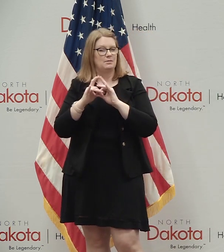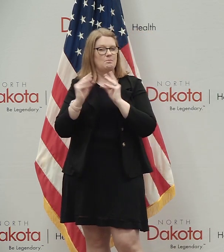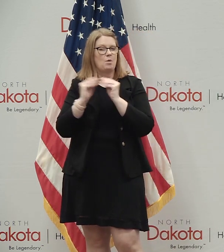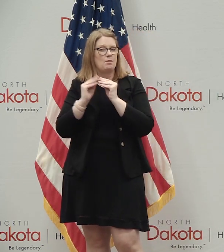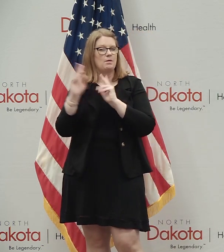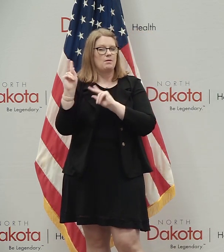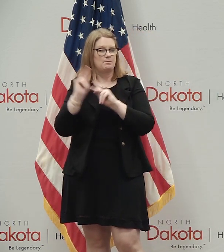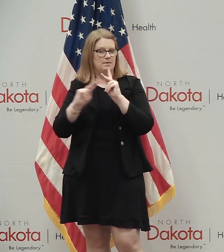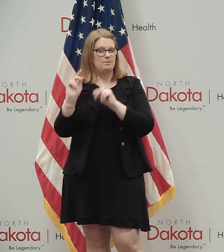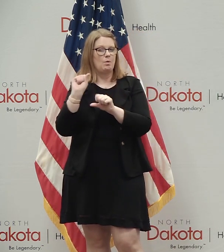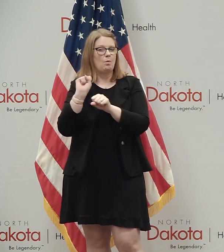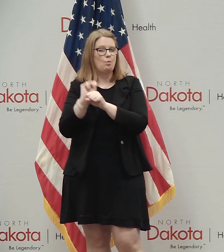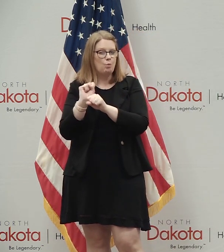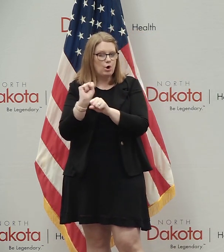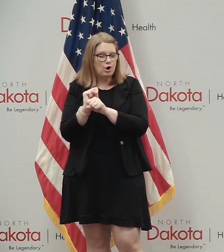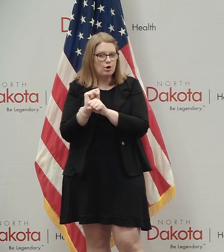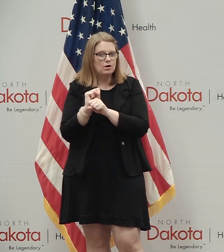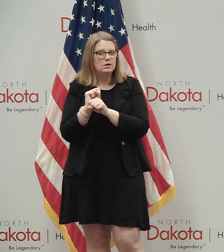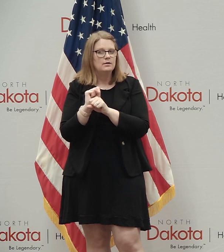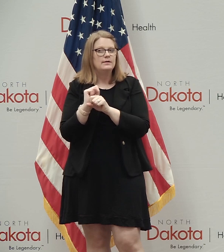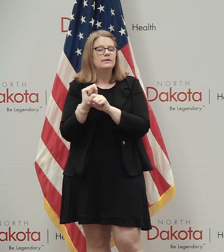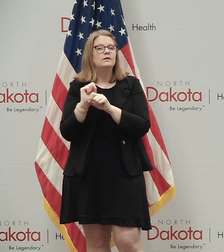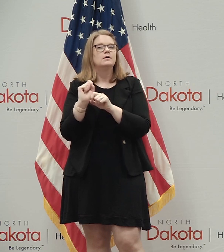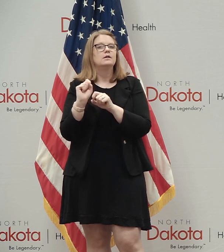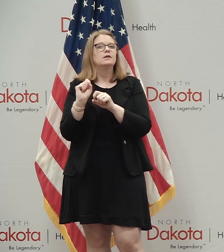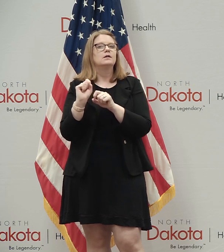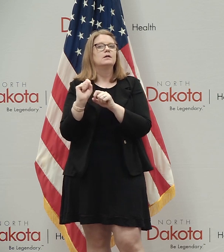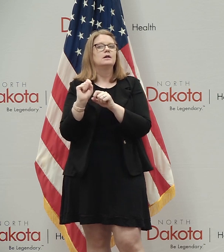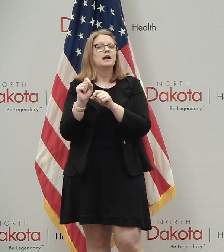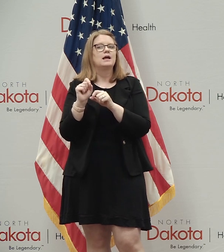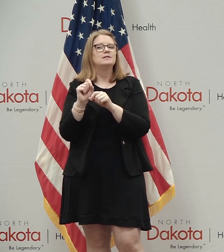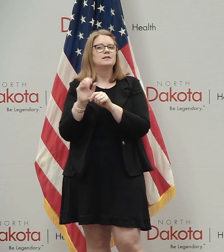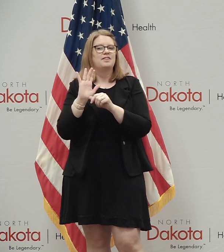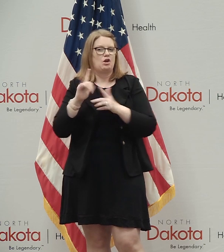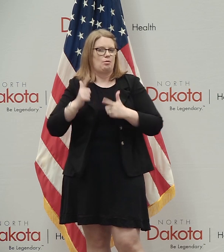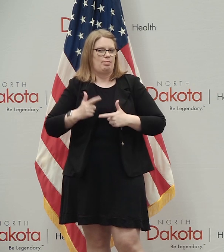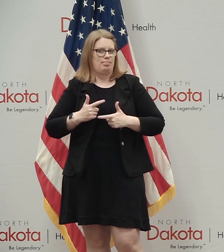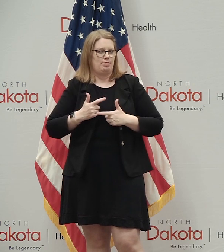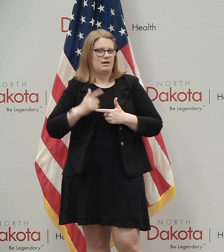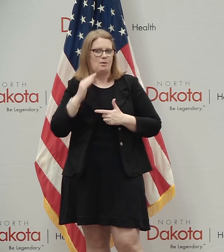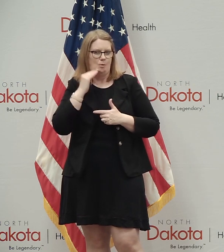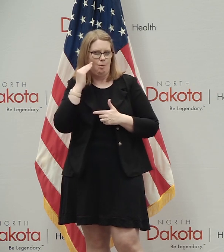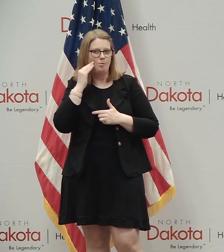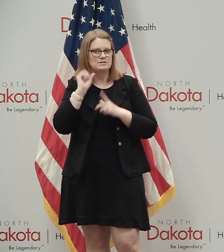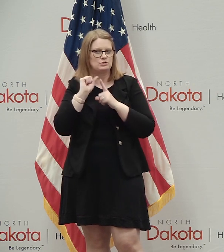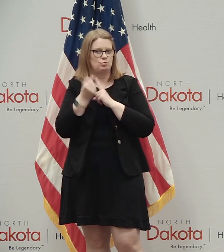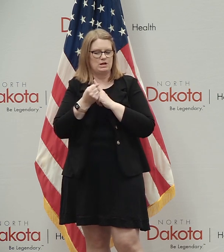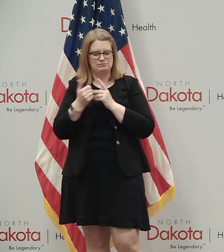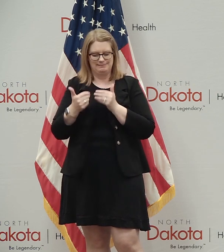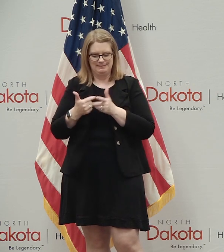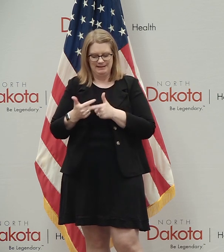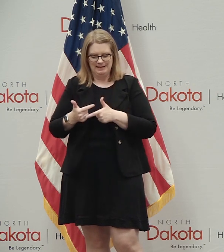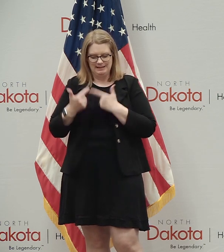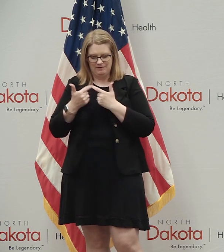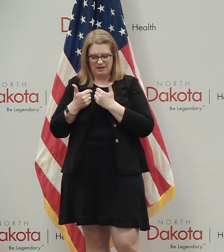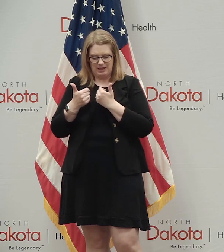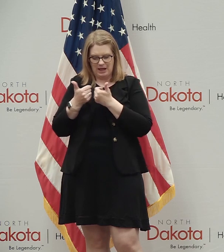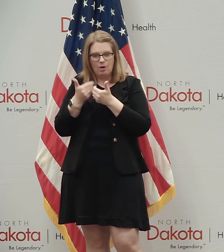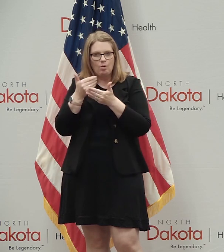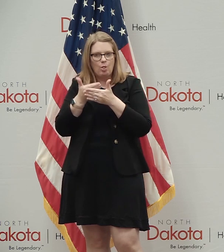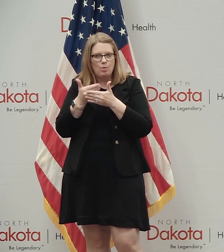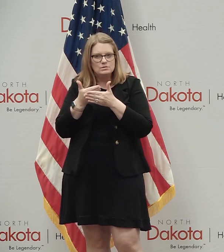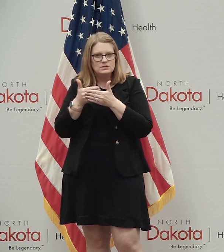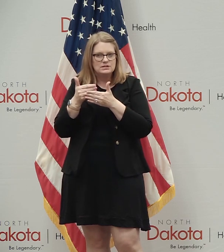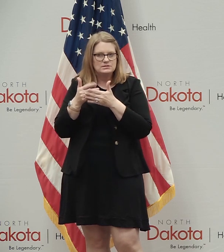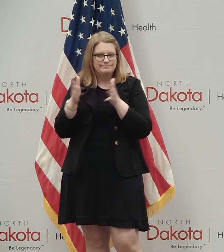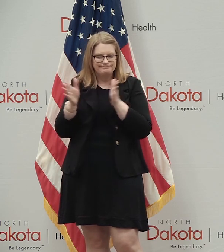people work and the closeness of their living conditions and their transportation. It's fairly clear that